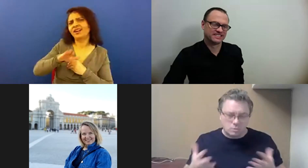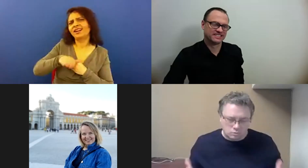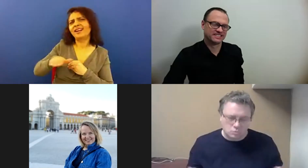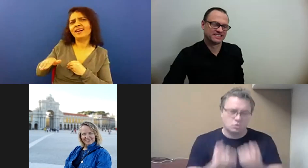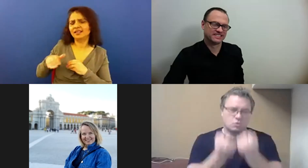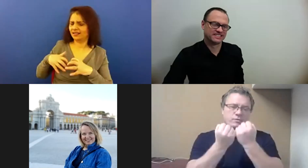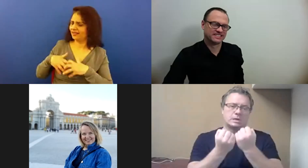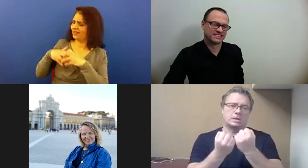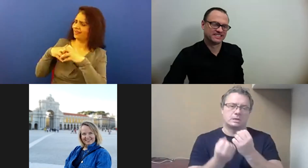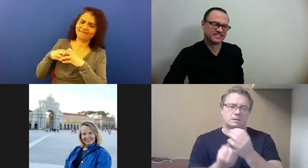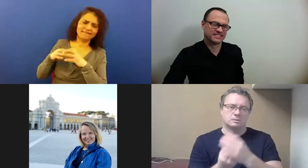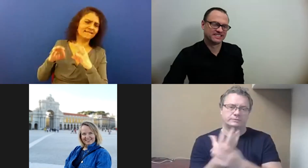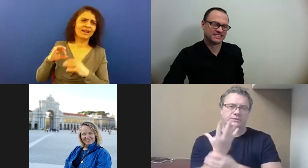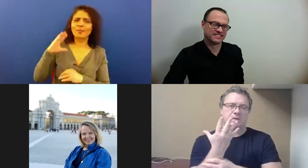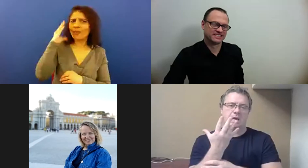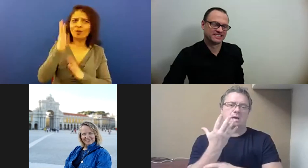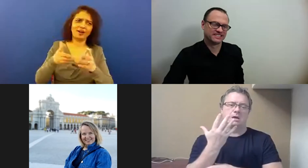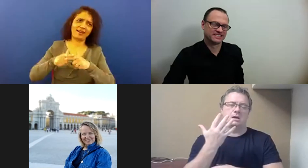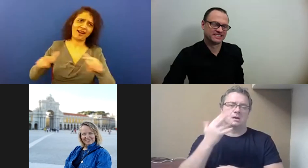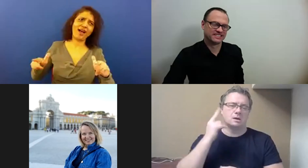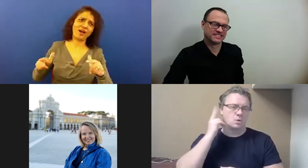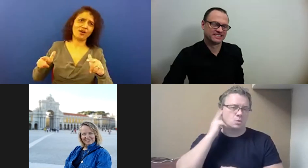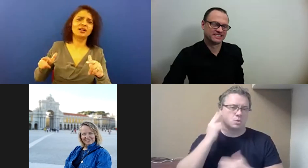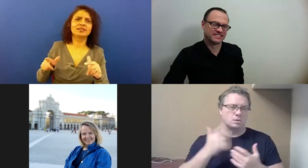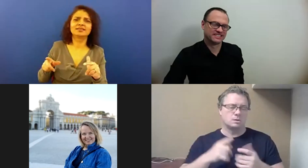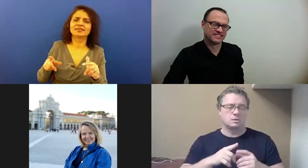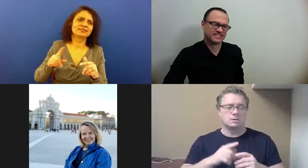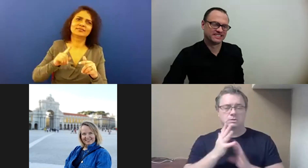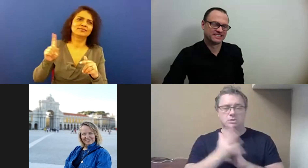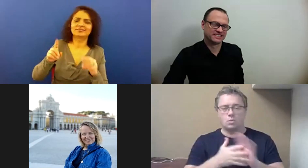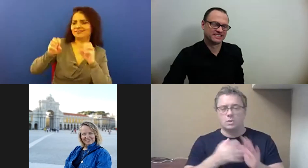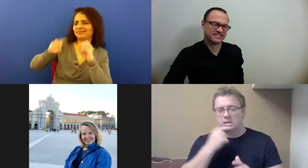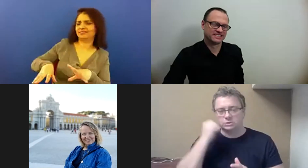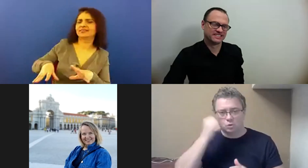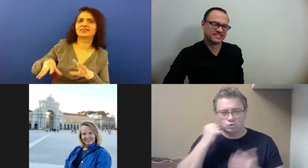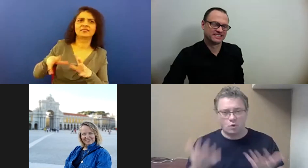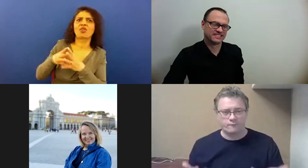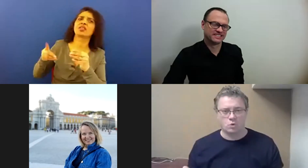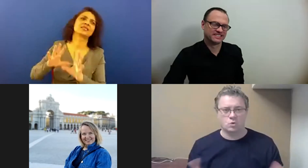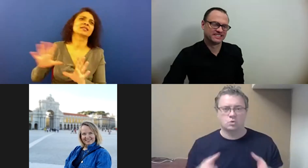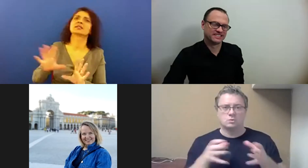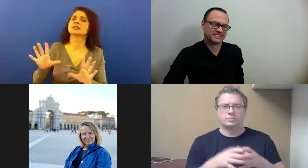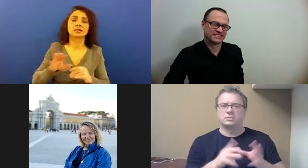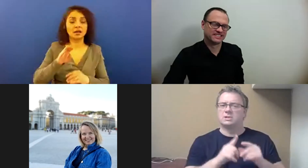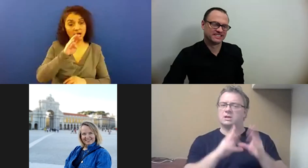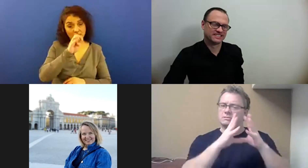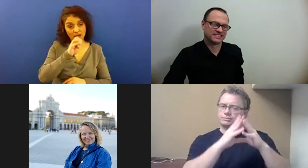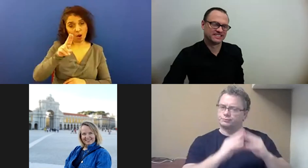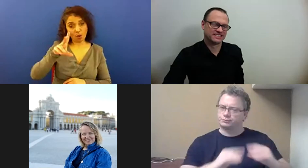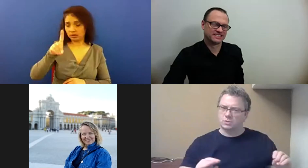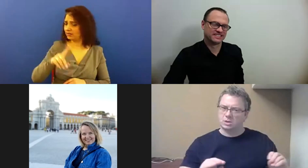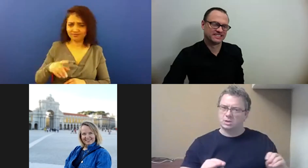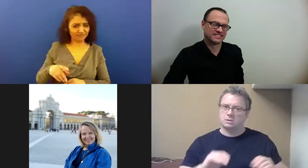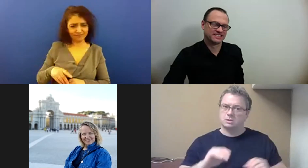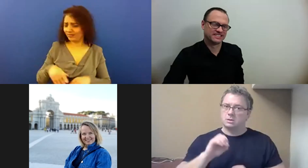So I told him I wanted to establish for the future generations a Roma Deaf Association for our